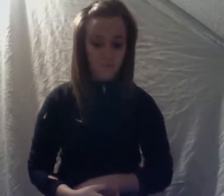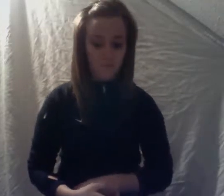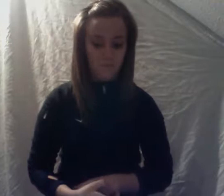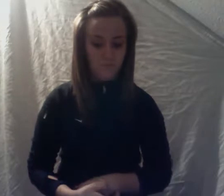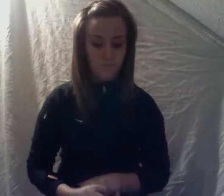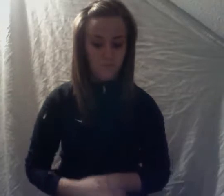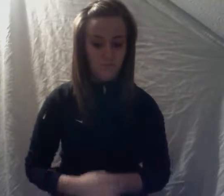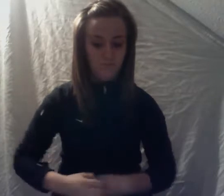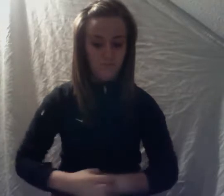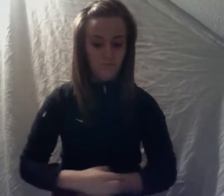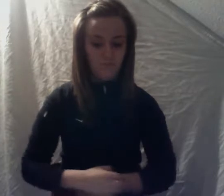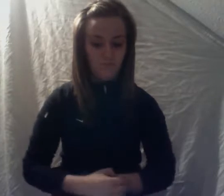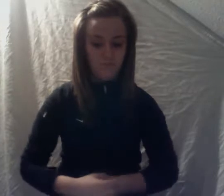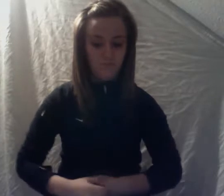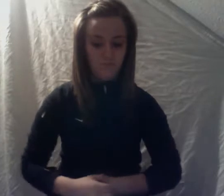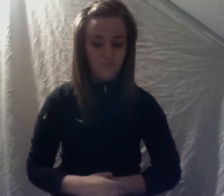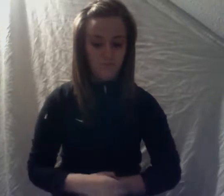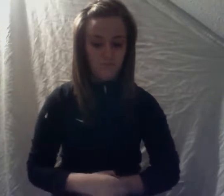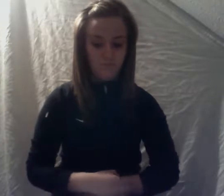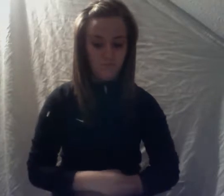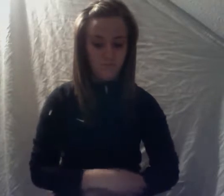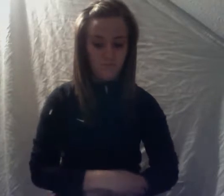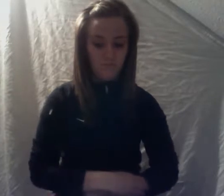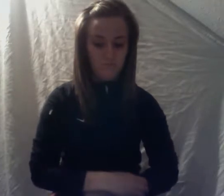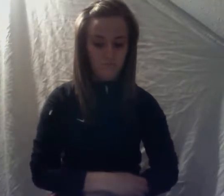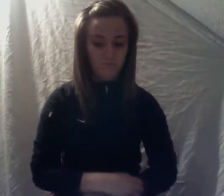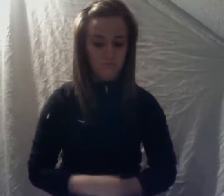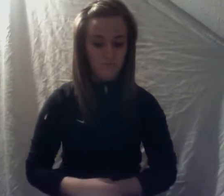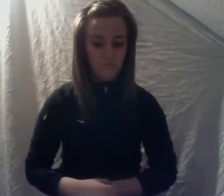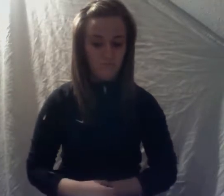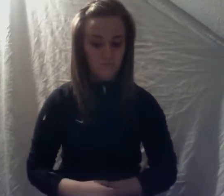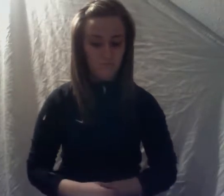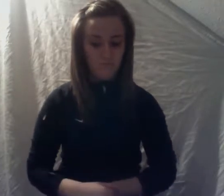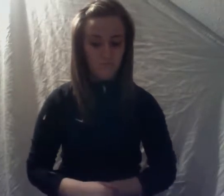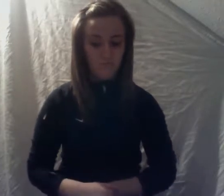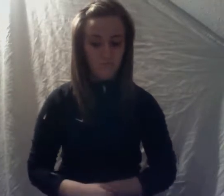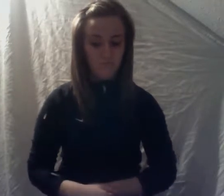distributed to the school or to the city or wherever the newspaper is intended for.